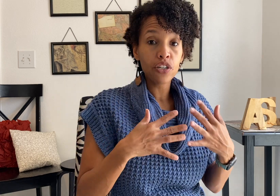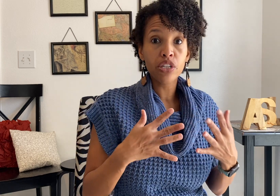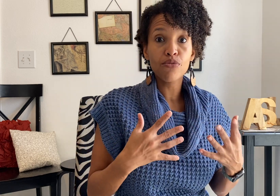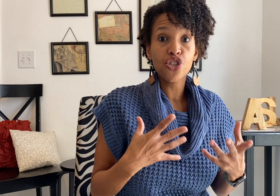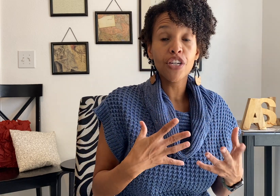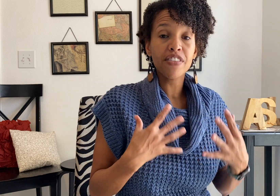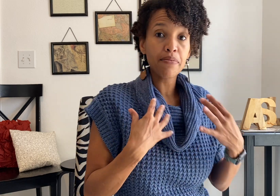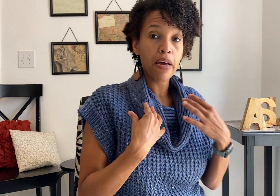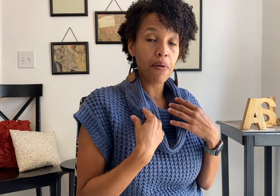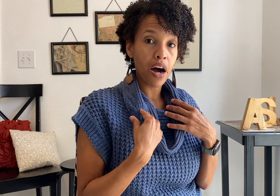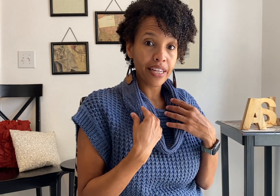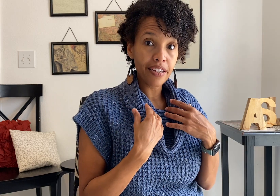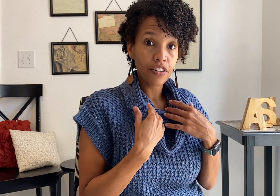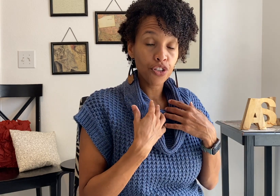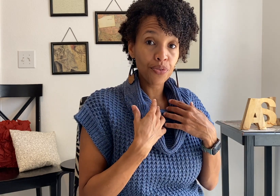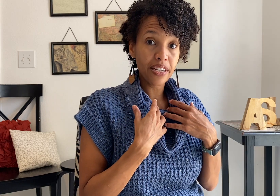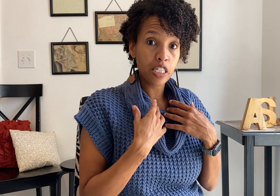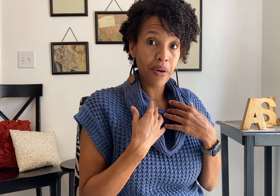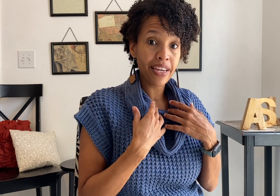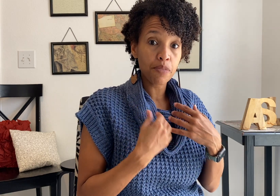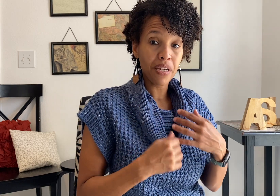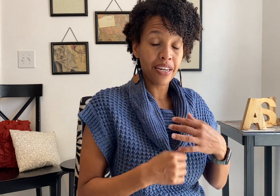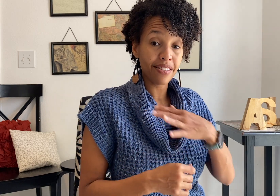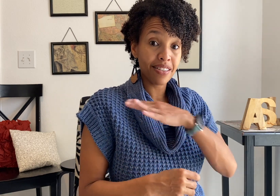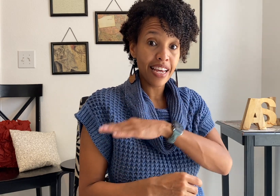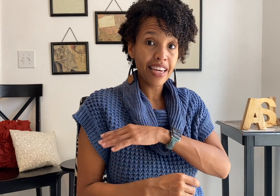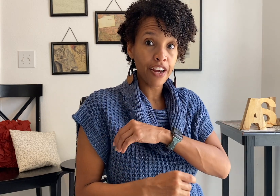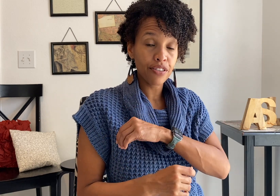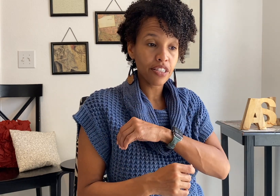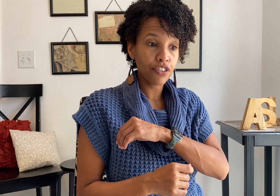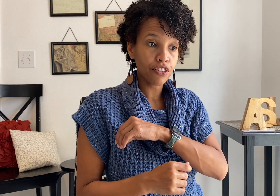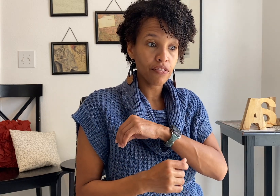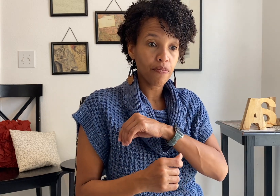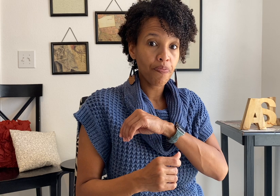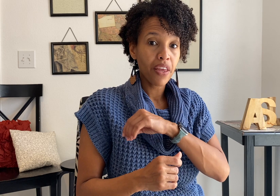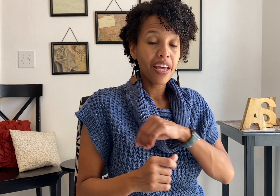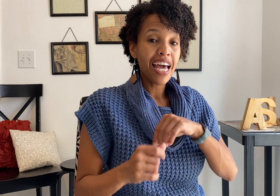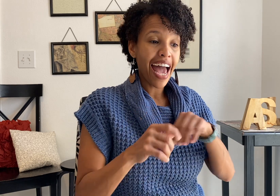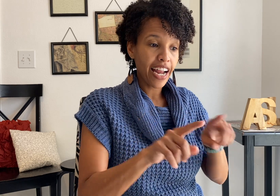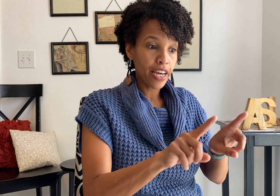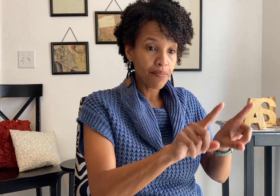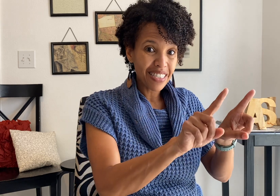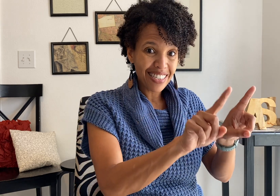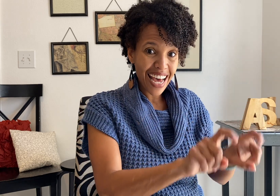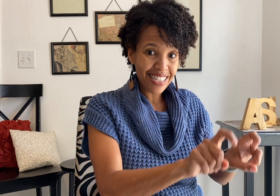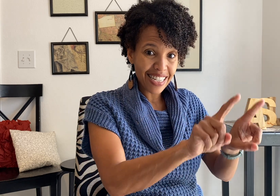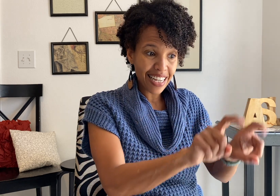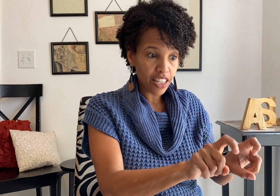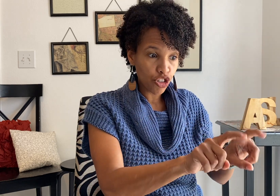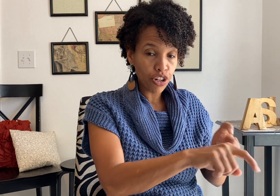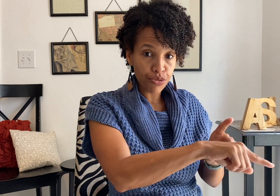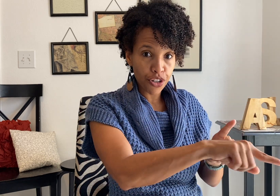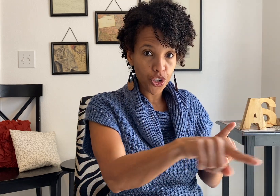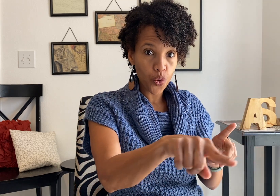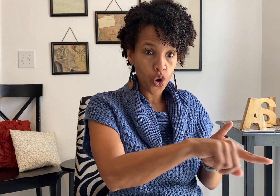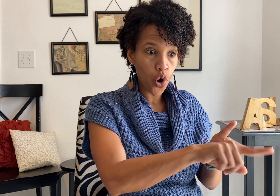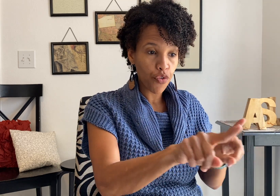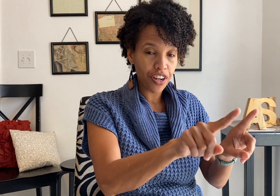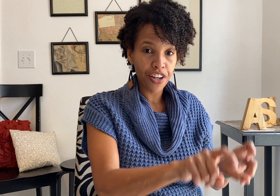So I'm shifting my body using space because the daycare is here. And I am testing the children who are over here